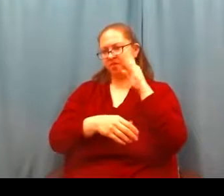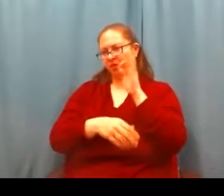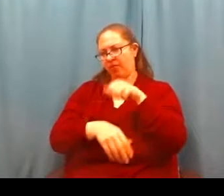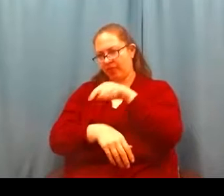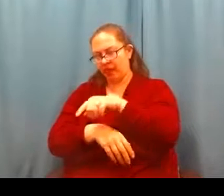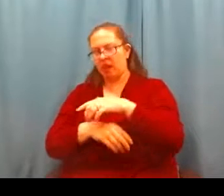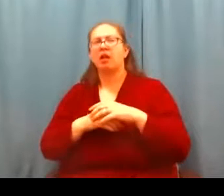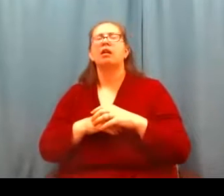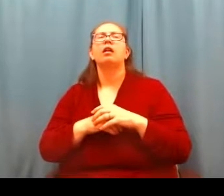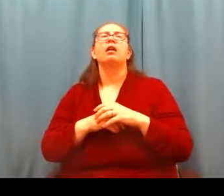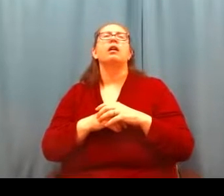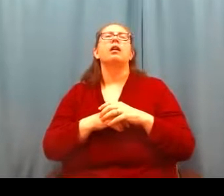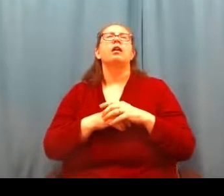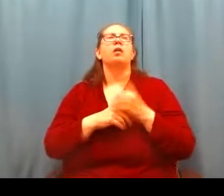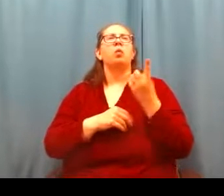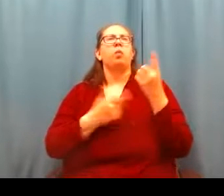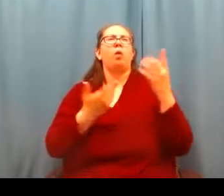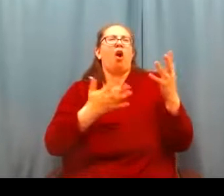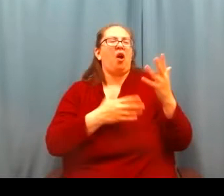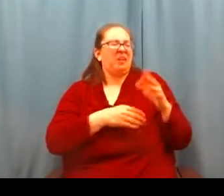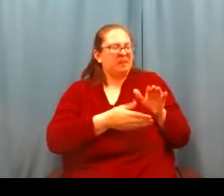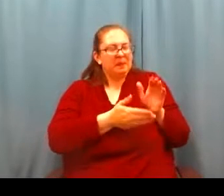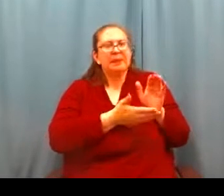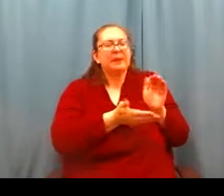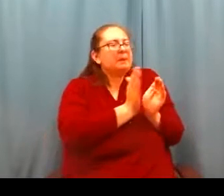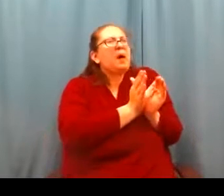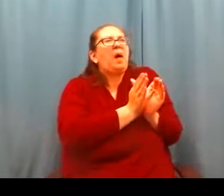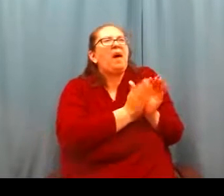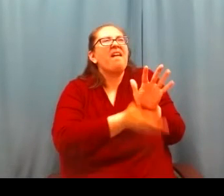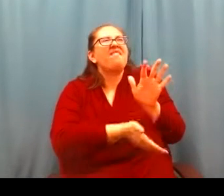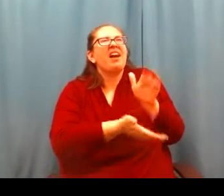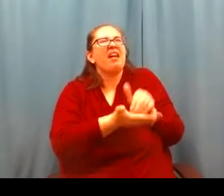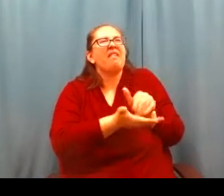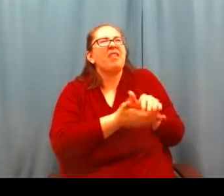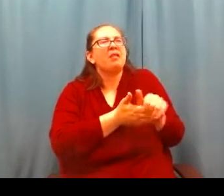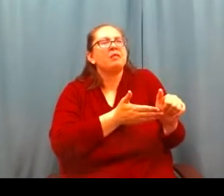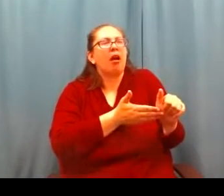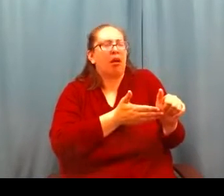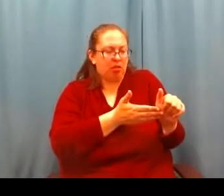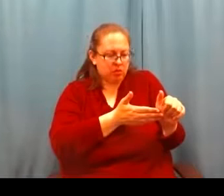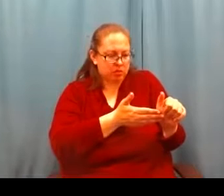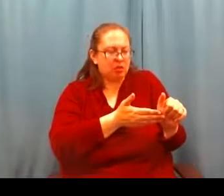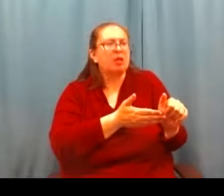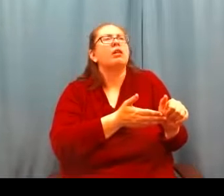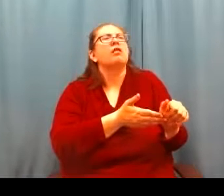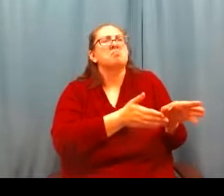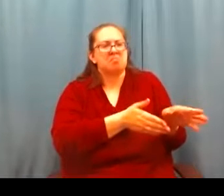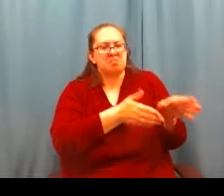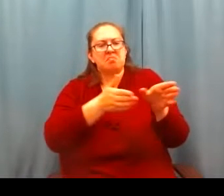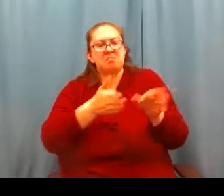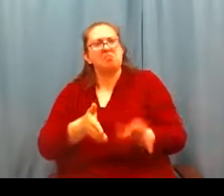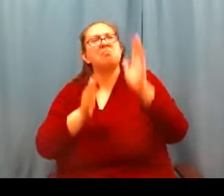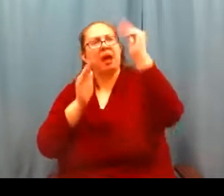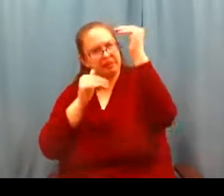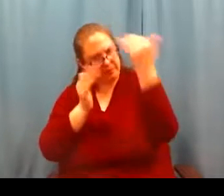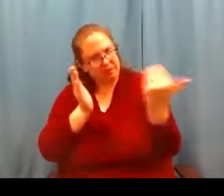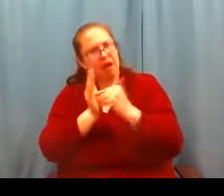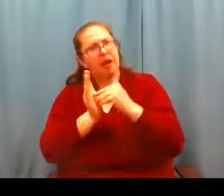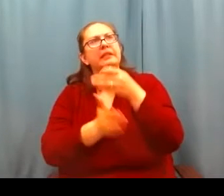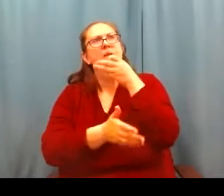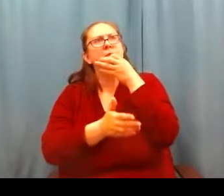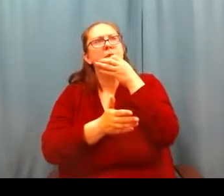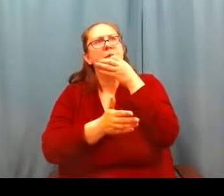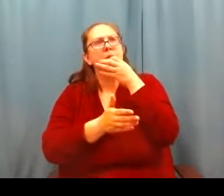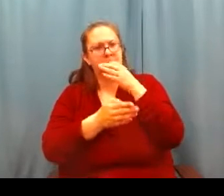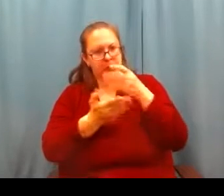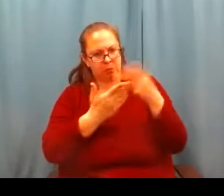already. It was a smaller program, $5,000. We expect to have another one here shortly. So there